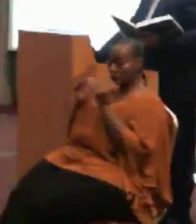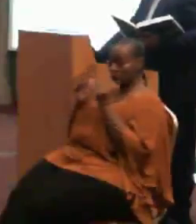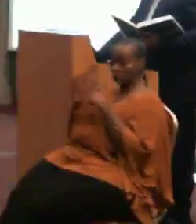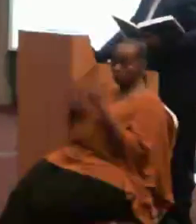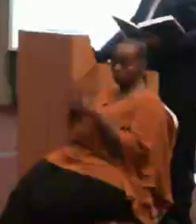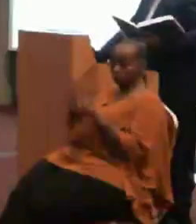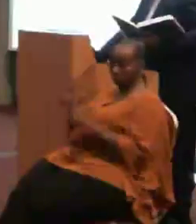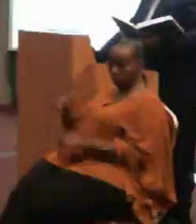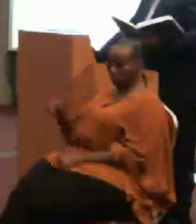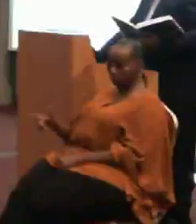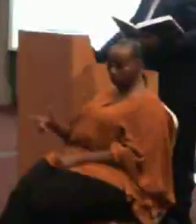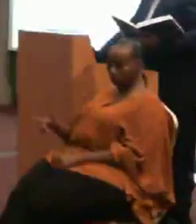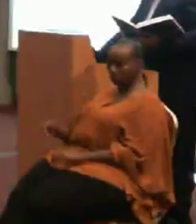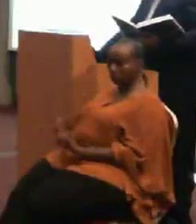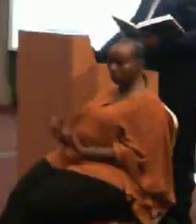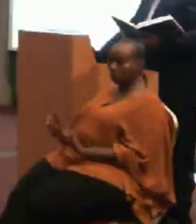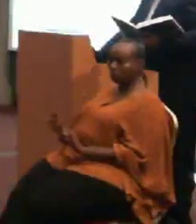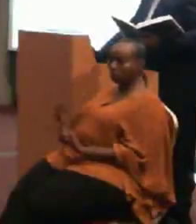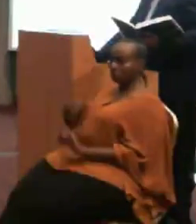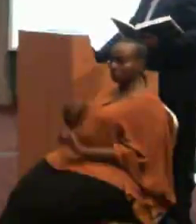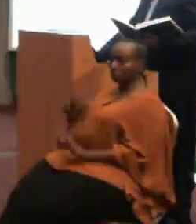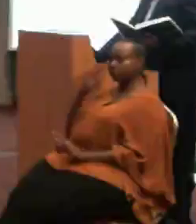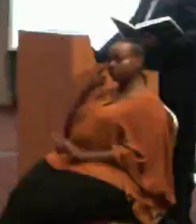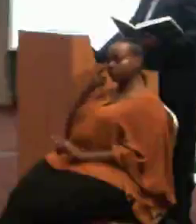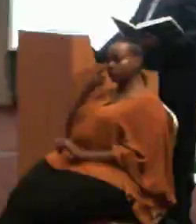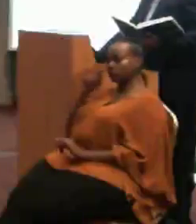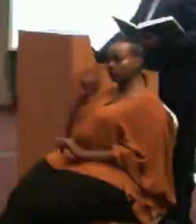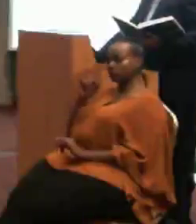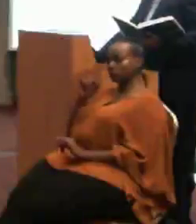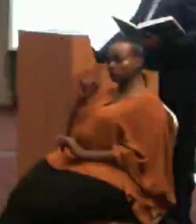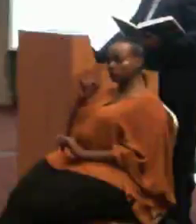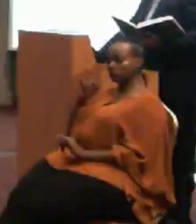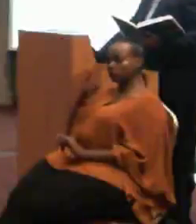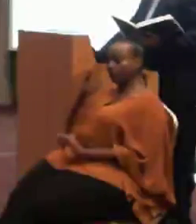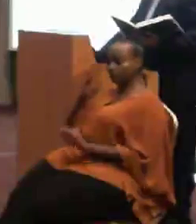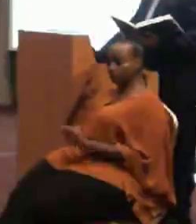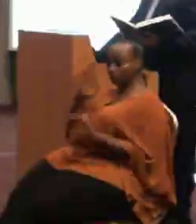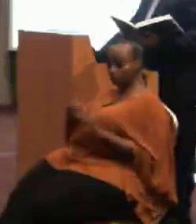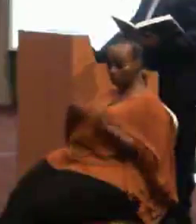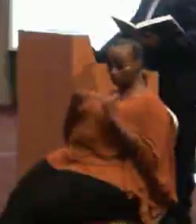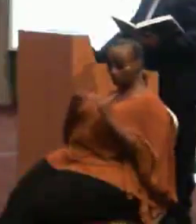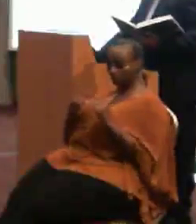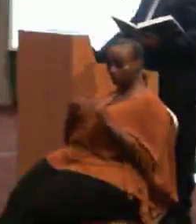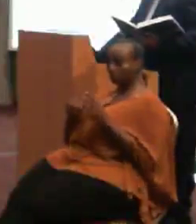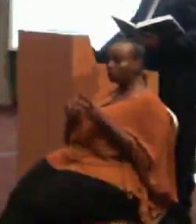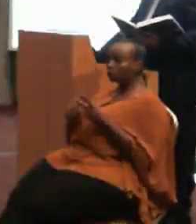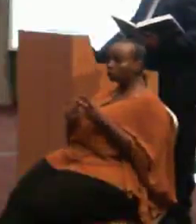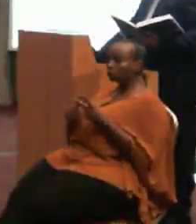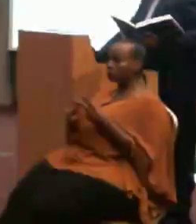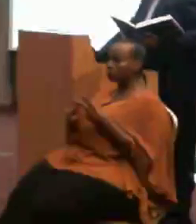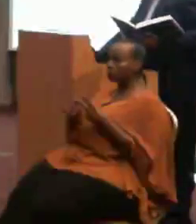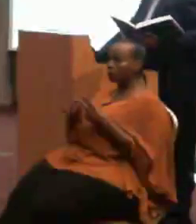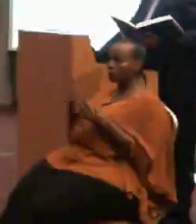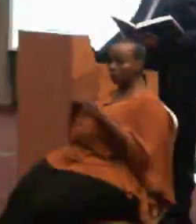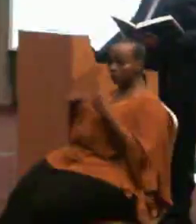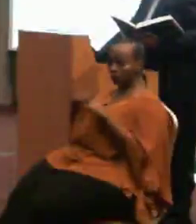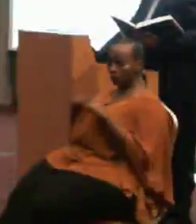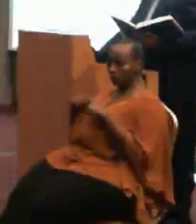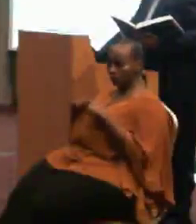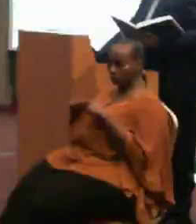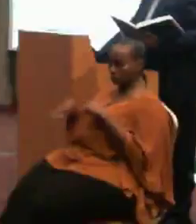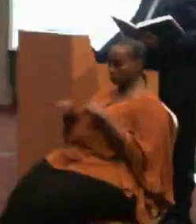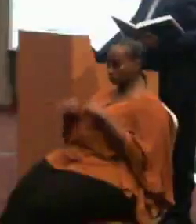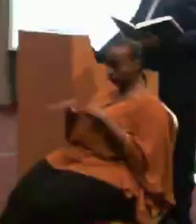think that is the first step. But your second point around the performance of the generation